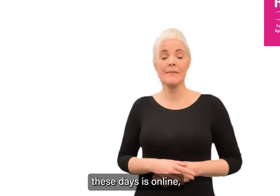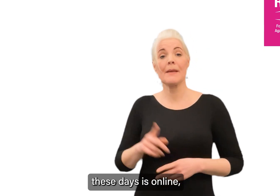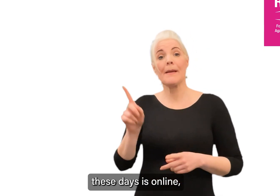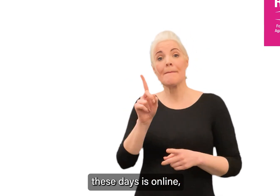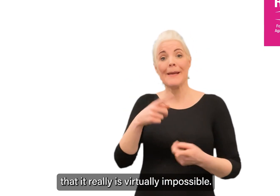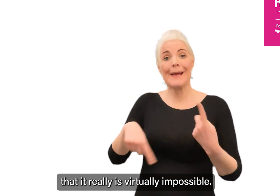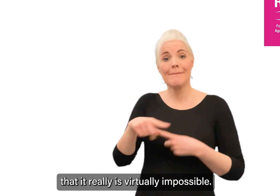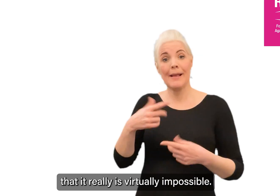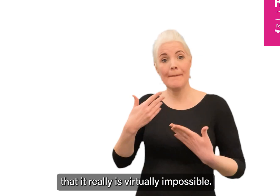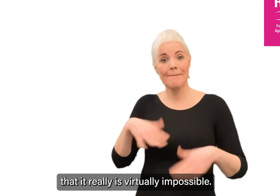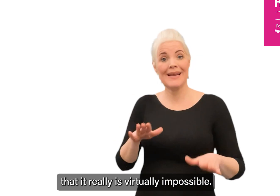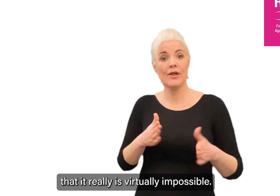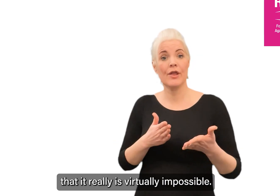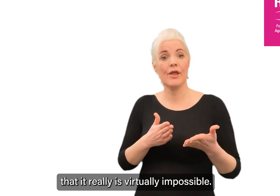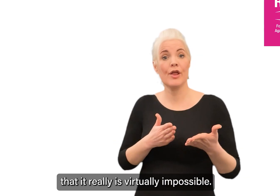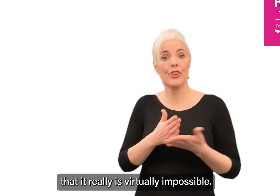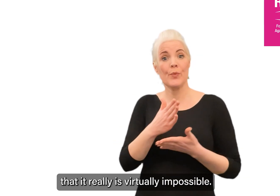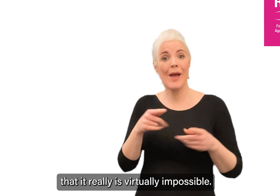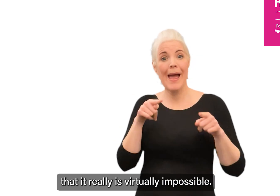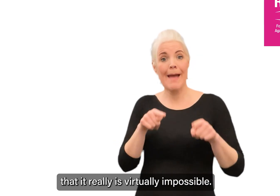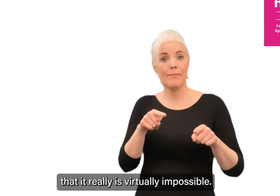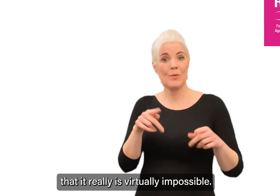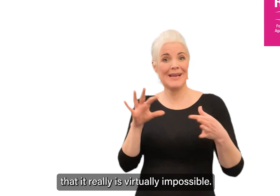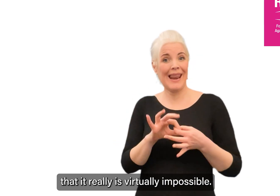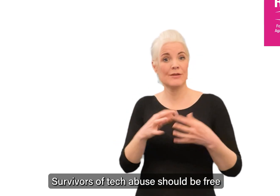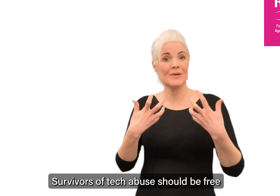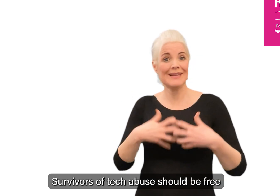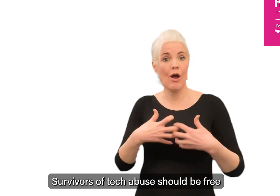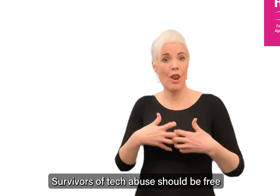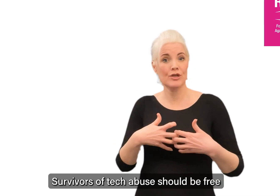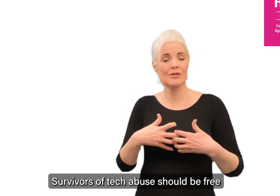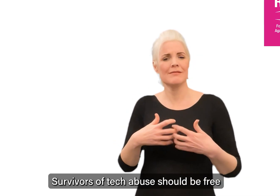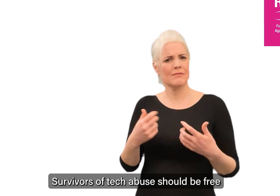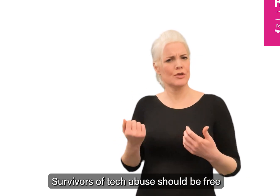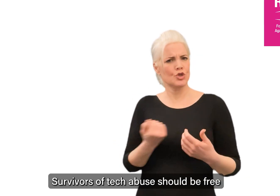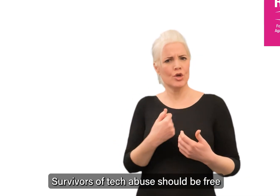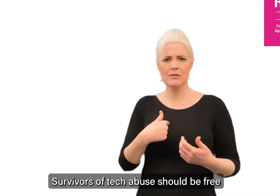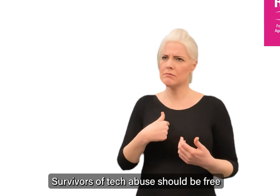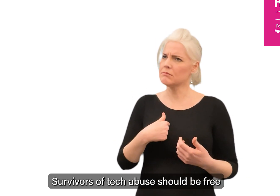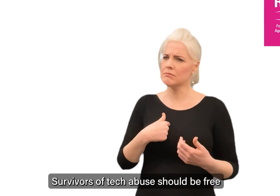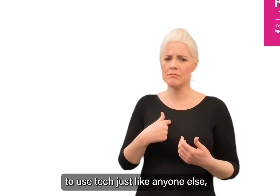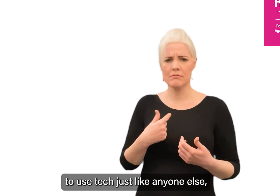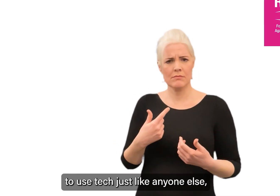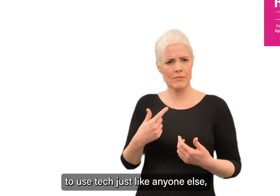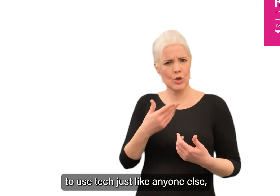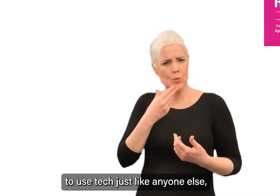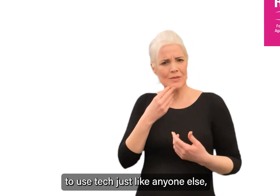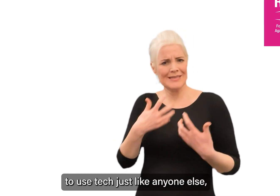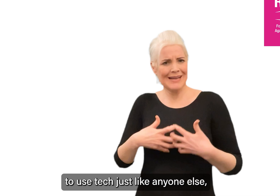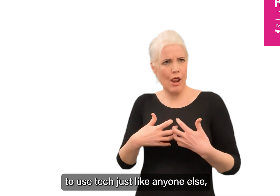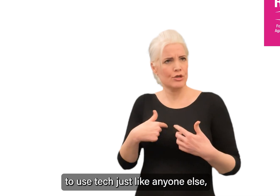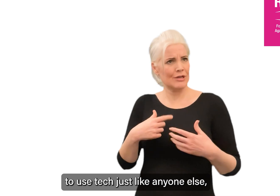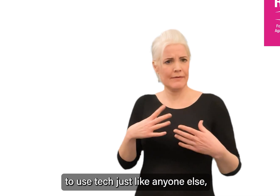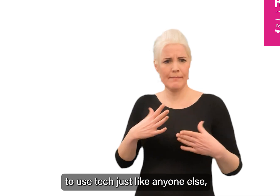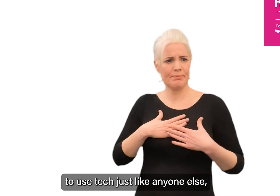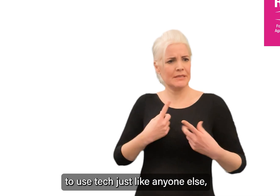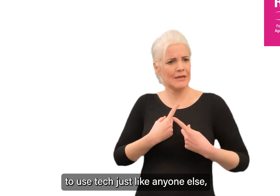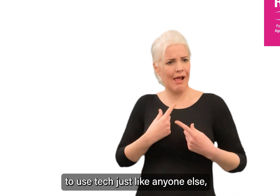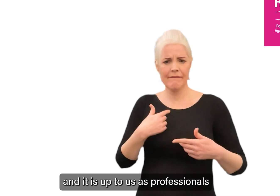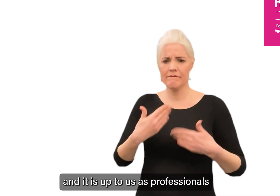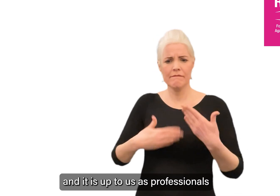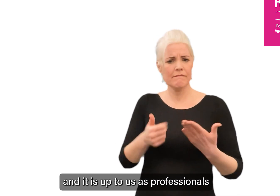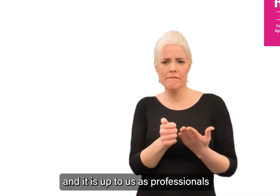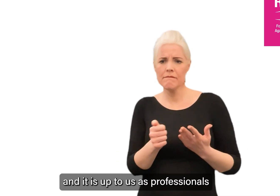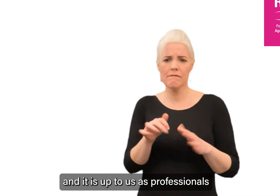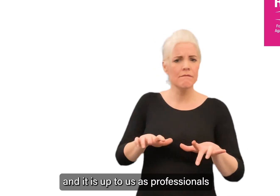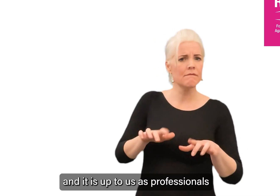is online that it really is virtually impossible. Survivors of tech abuse should be free to use tech just like anyone else.